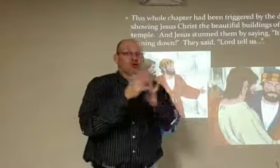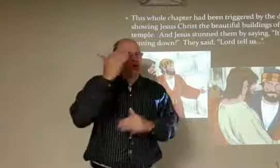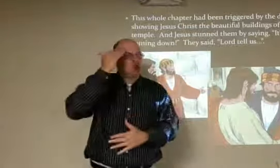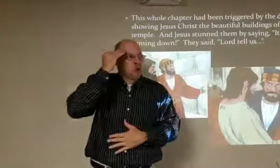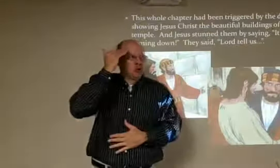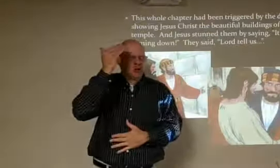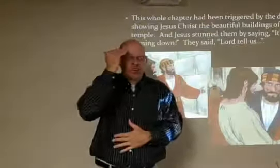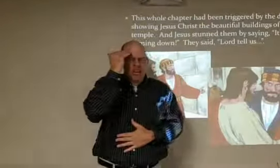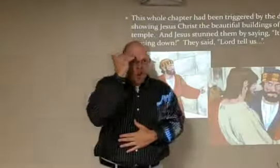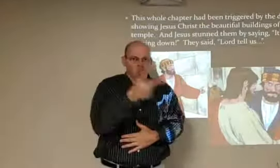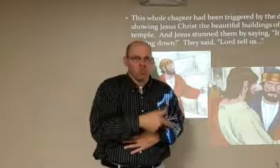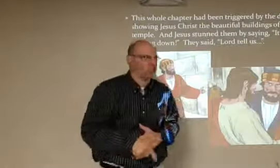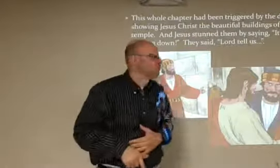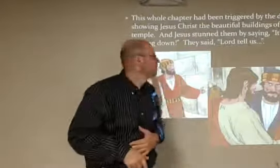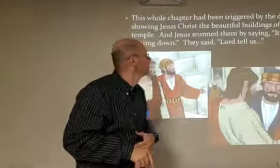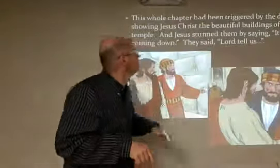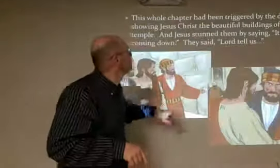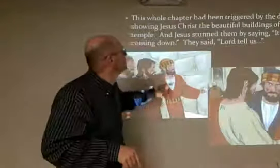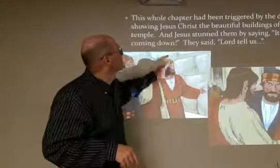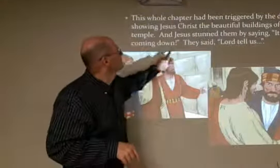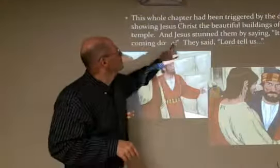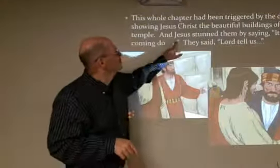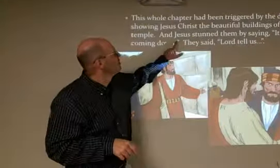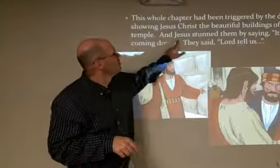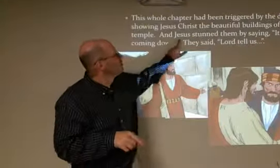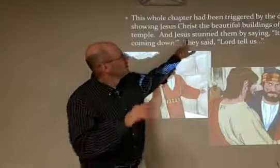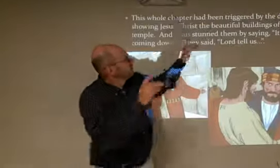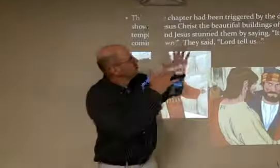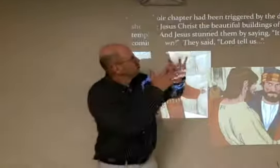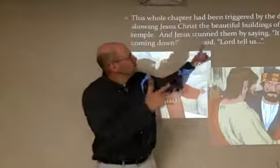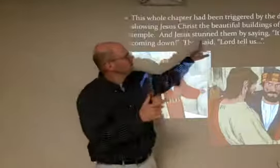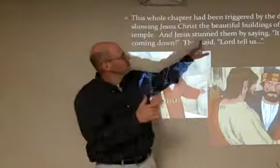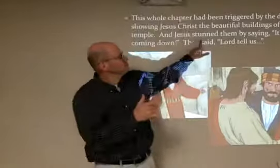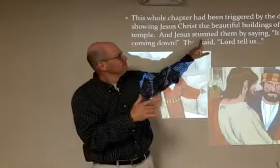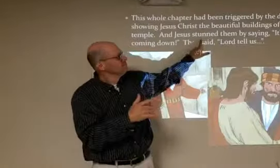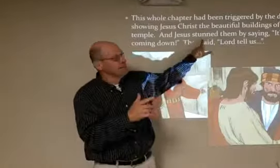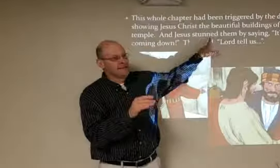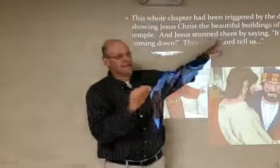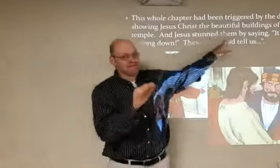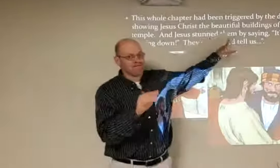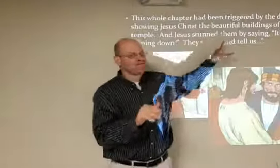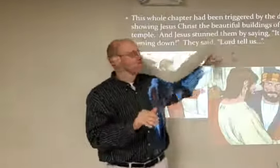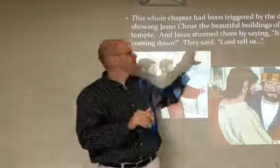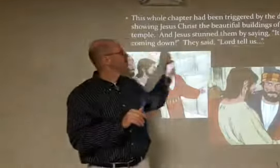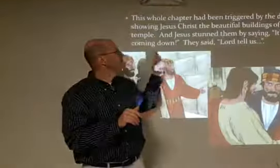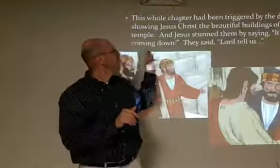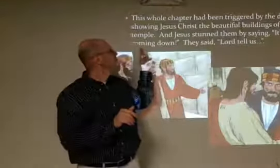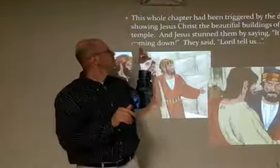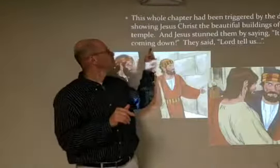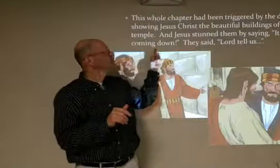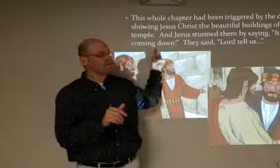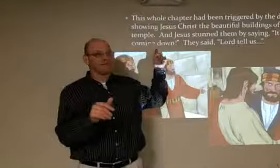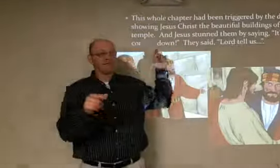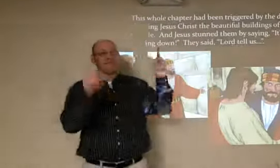know. But Jesus knew. continuing here, it says, Jesus stunned them